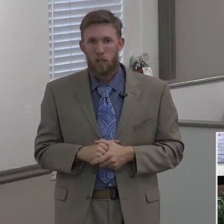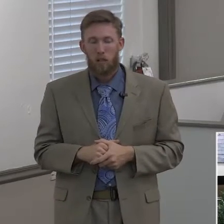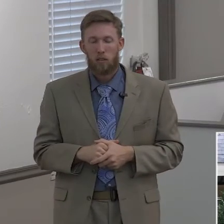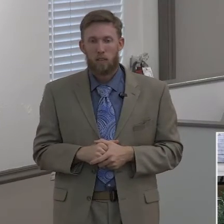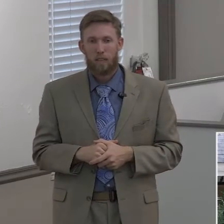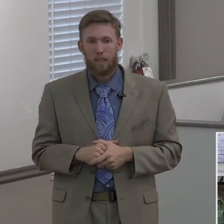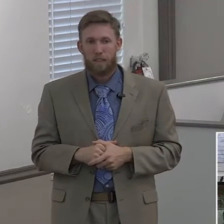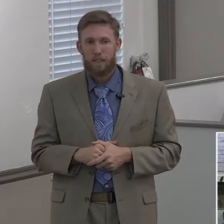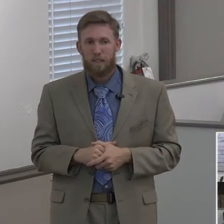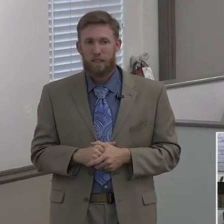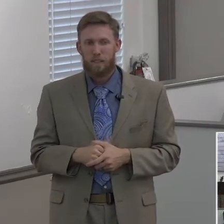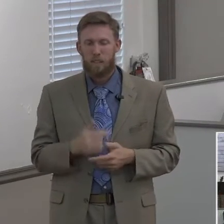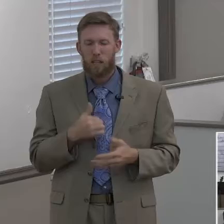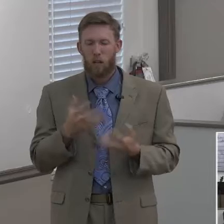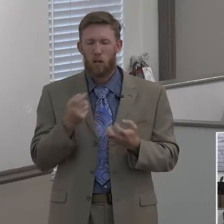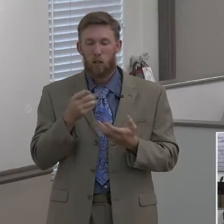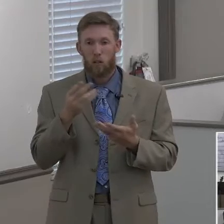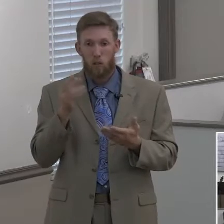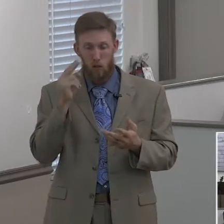I want you to look